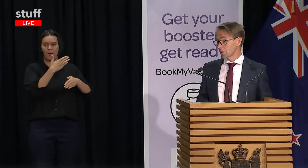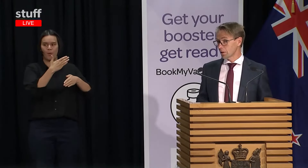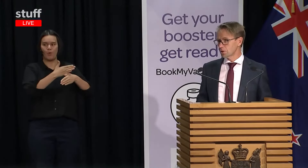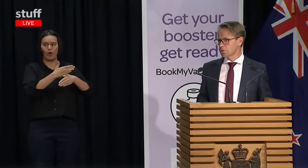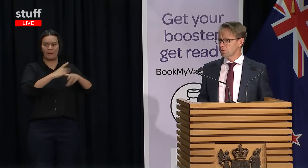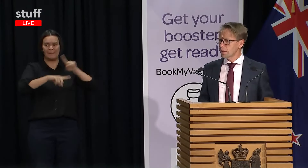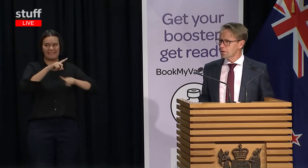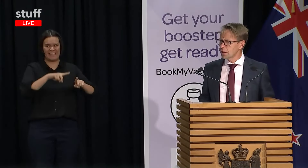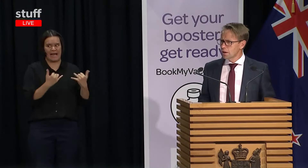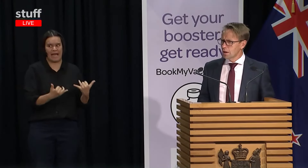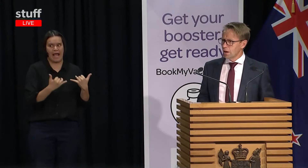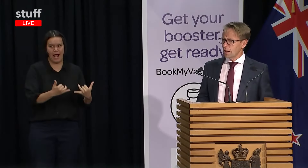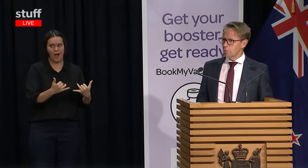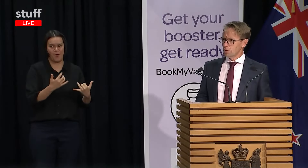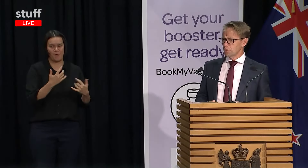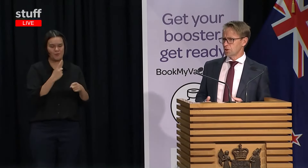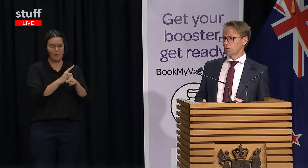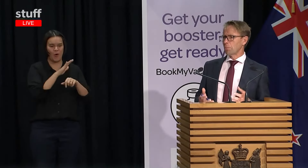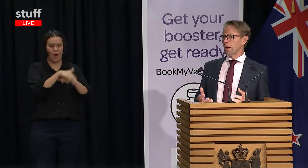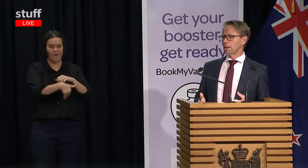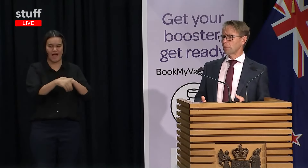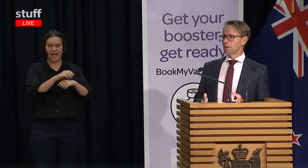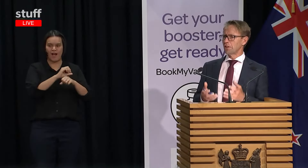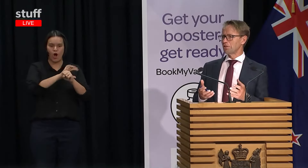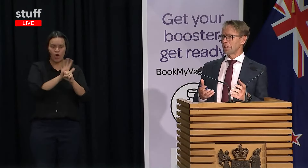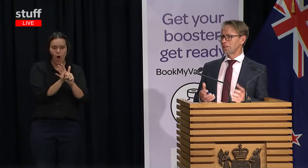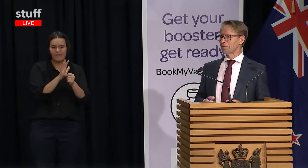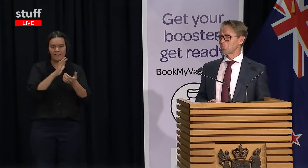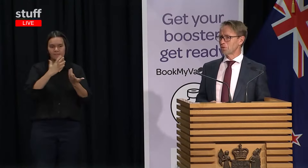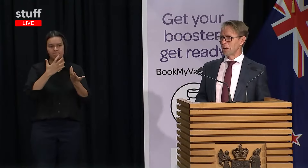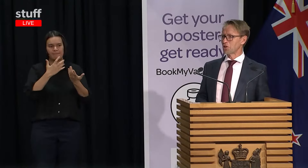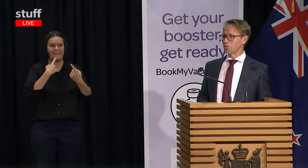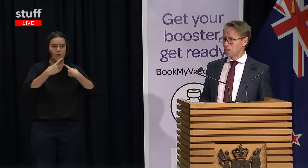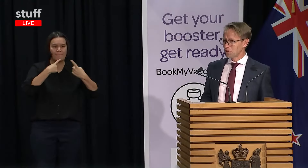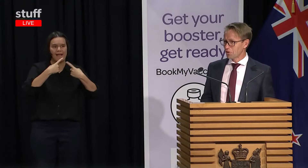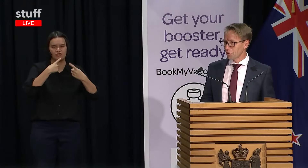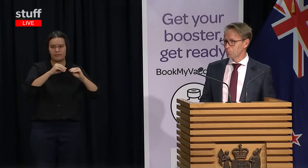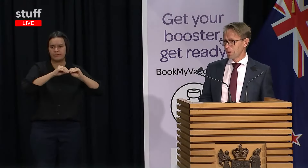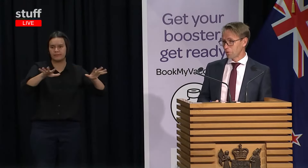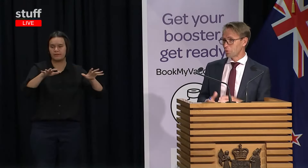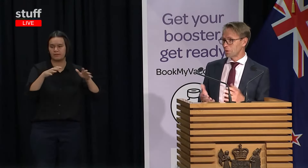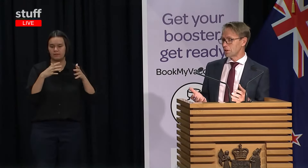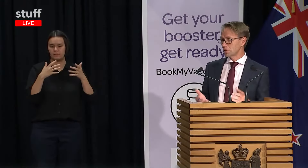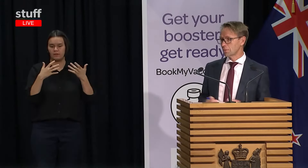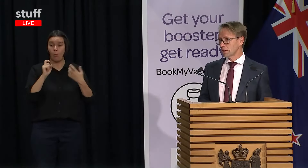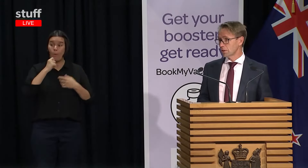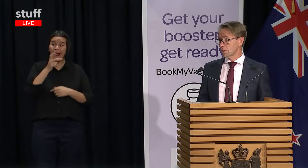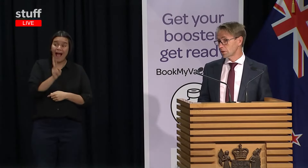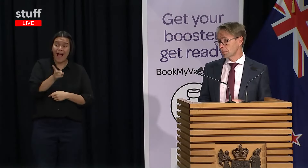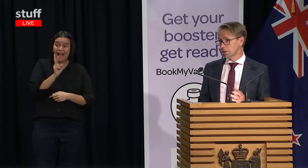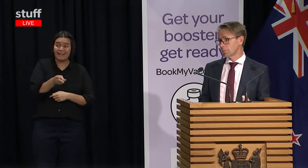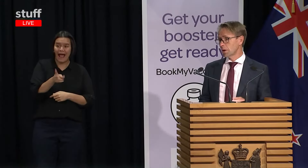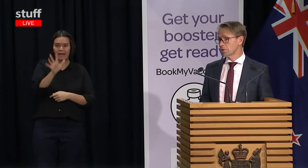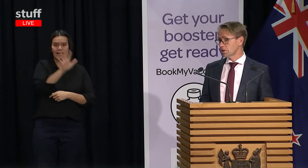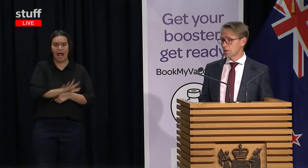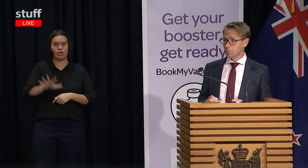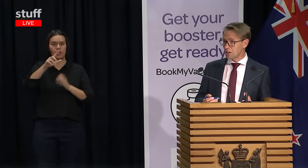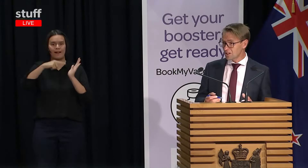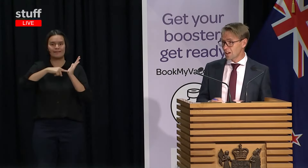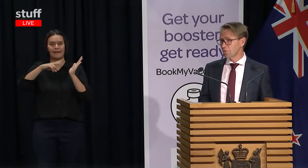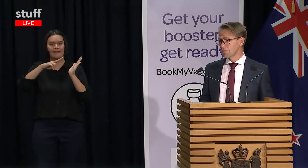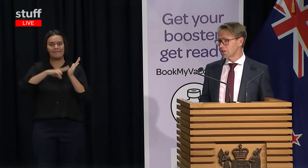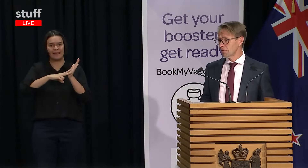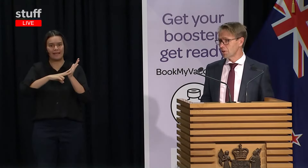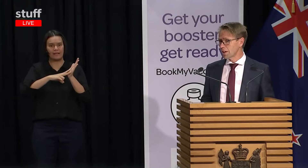weekly meeting that goes through that. We're not necessarily planning a big national vax-a-thon, but there will be some activities. But as the Prime Minister